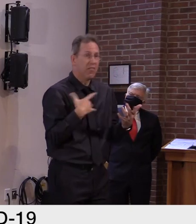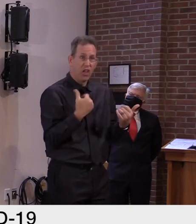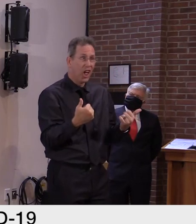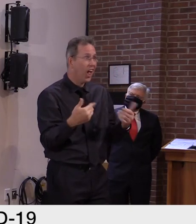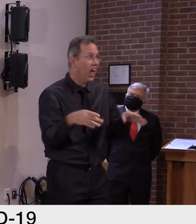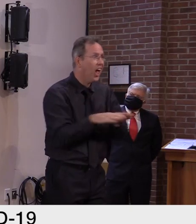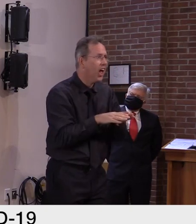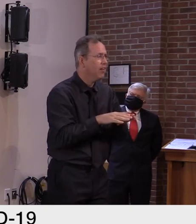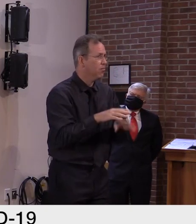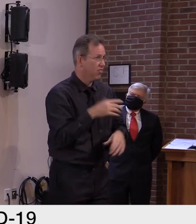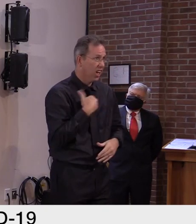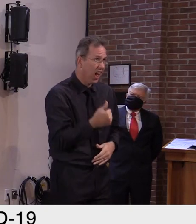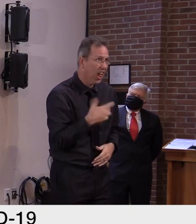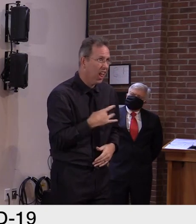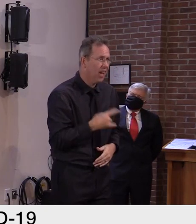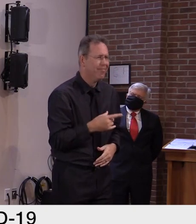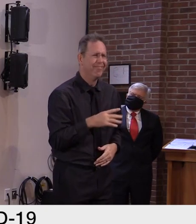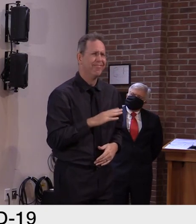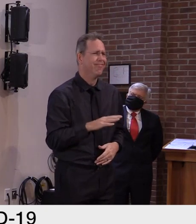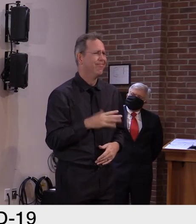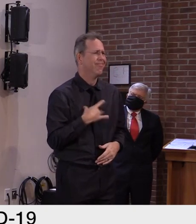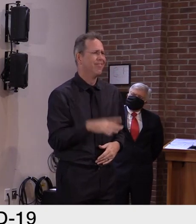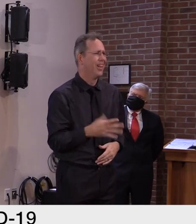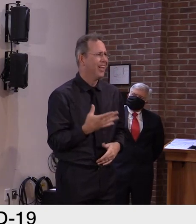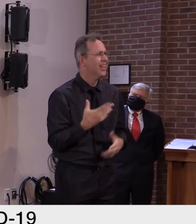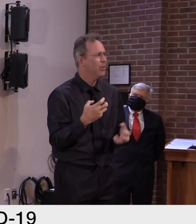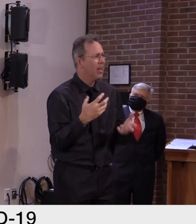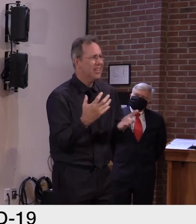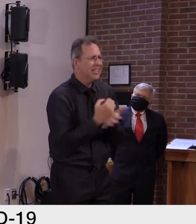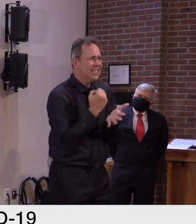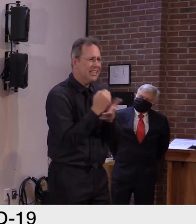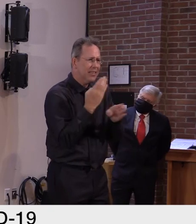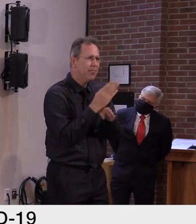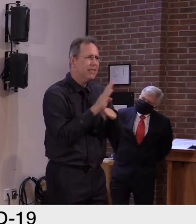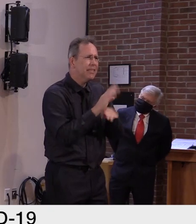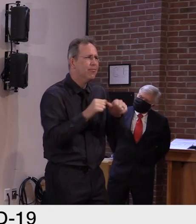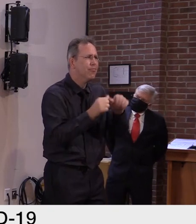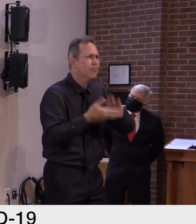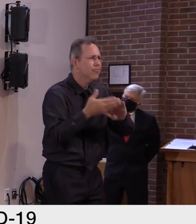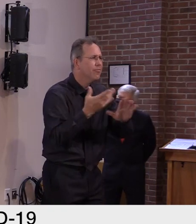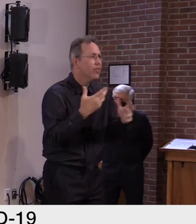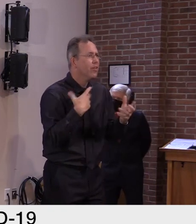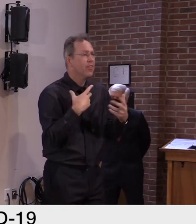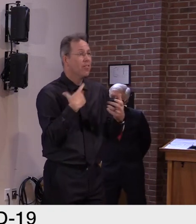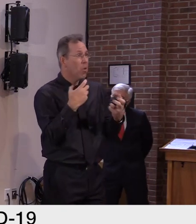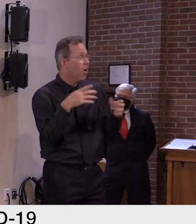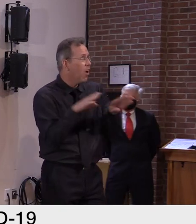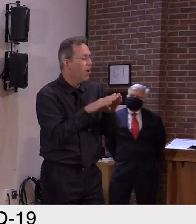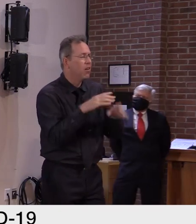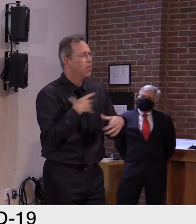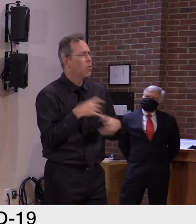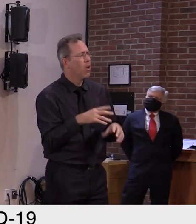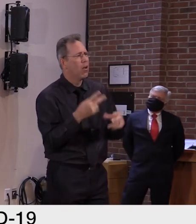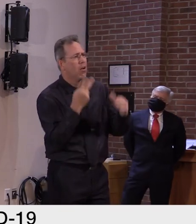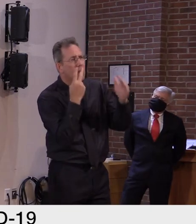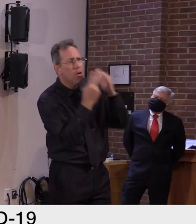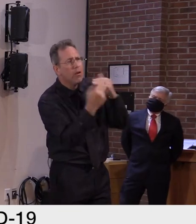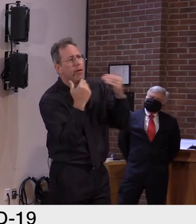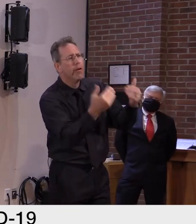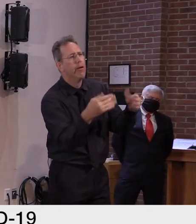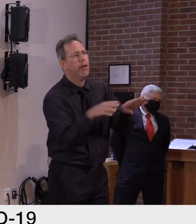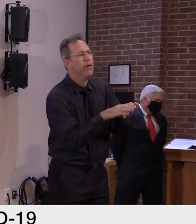away youth sports is not something that I look forward to doing. But I think it's necessary at this point in time.